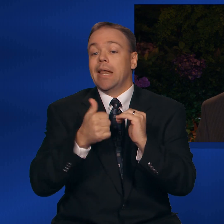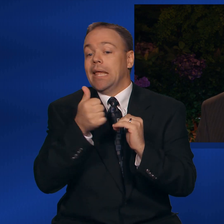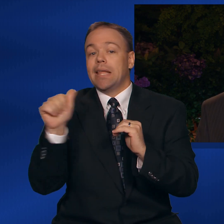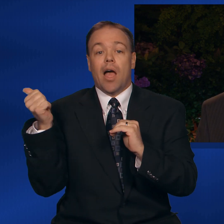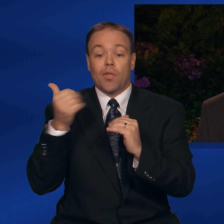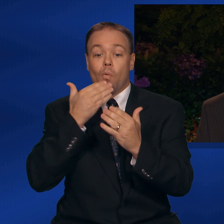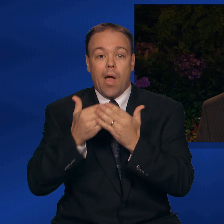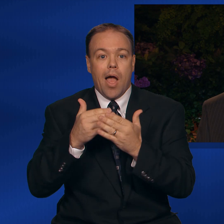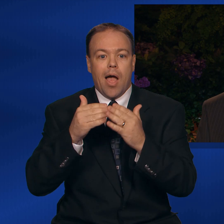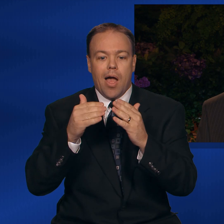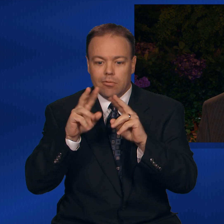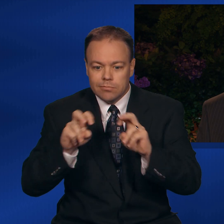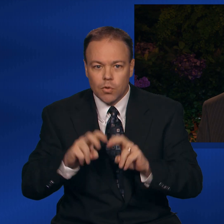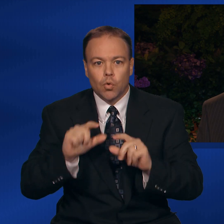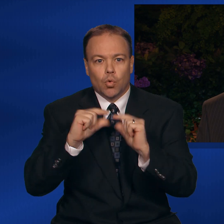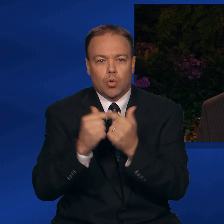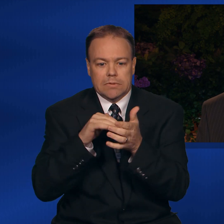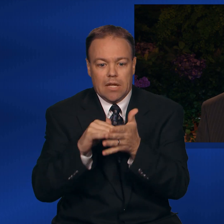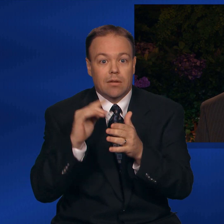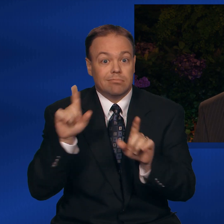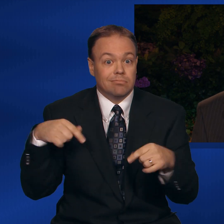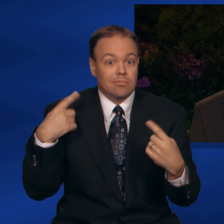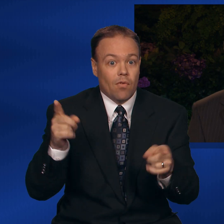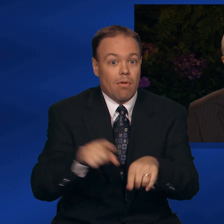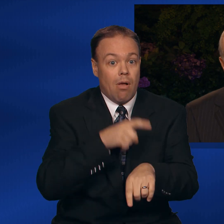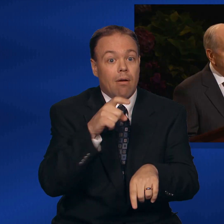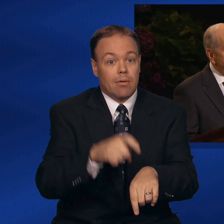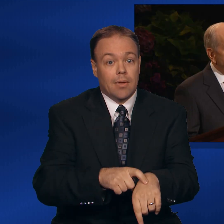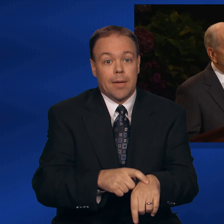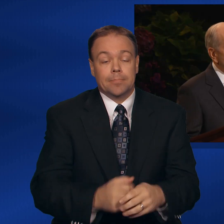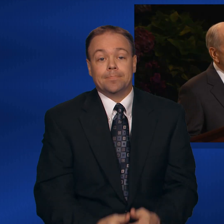group studied over a lengthy period of time.